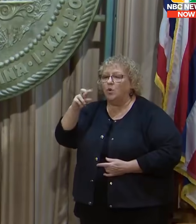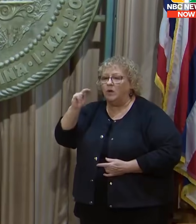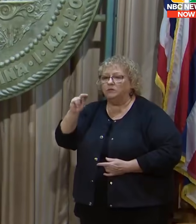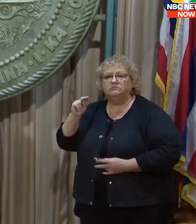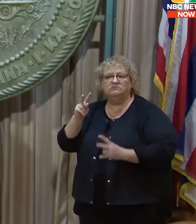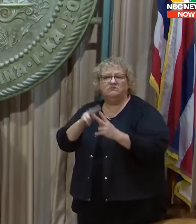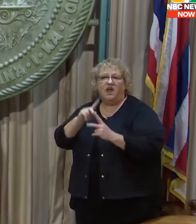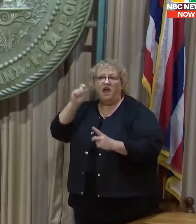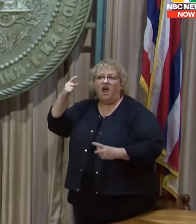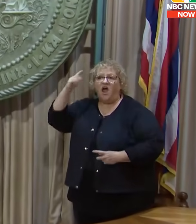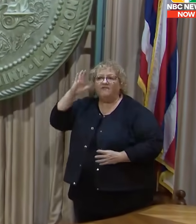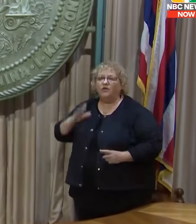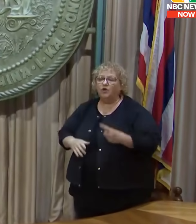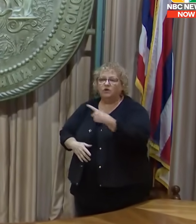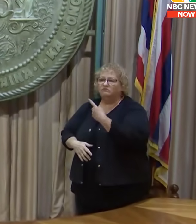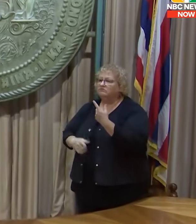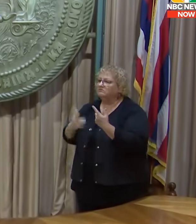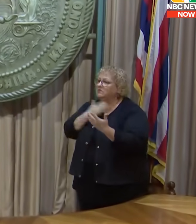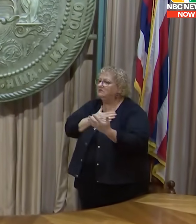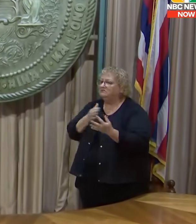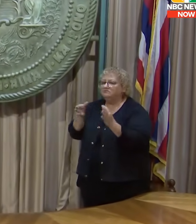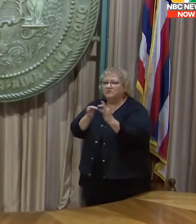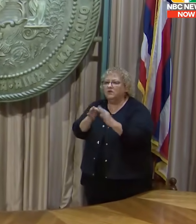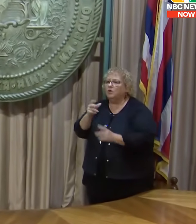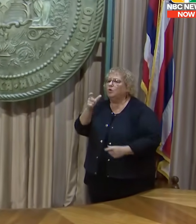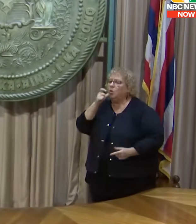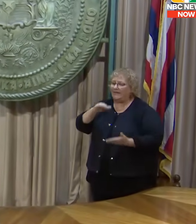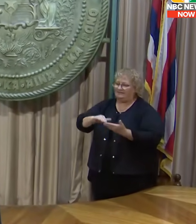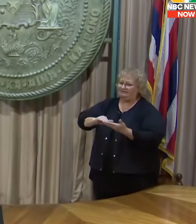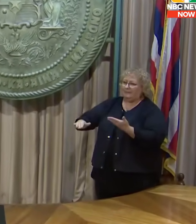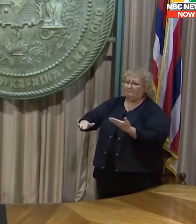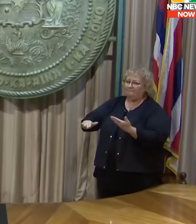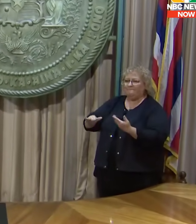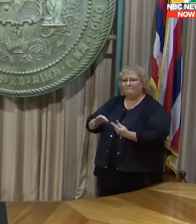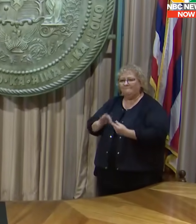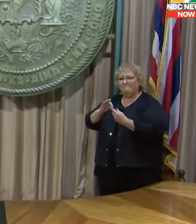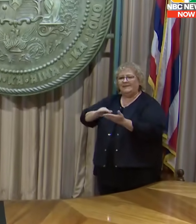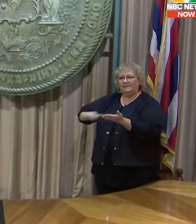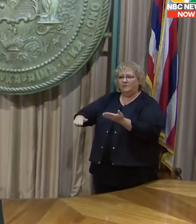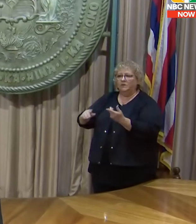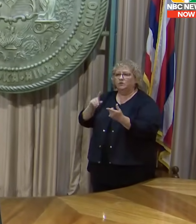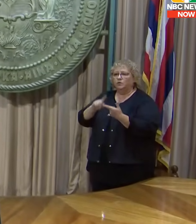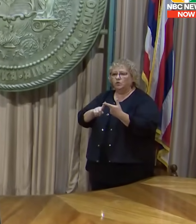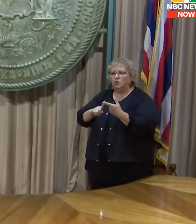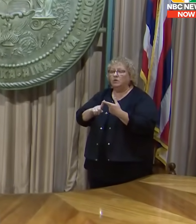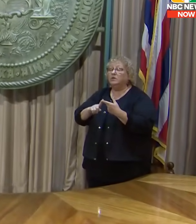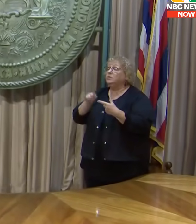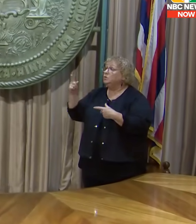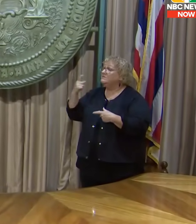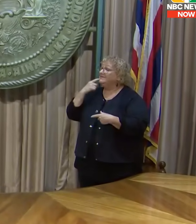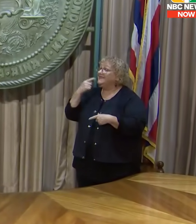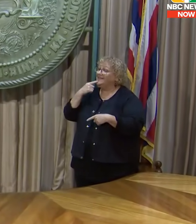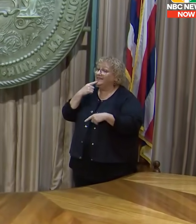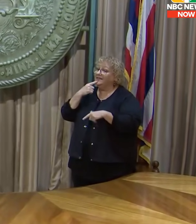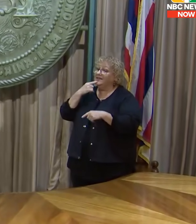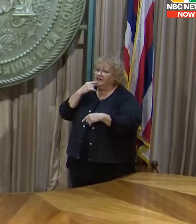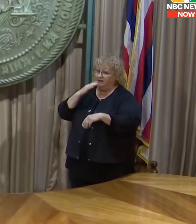Sakahara, can you specify who is exempt to inter-island quarantine?